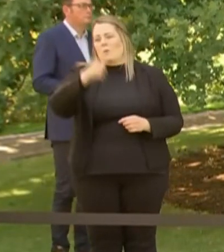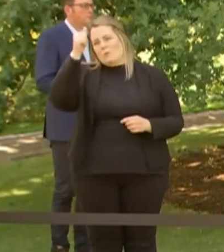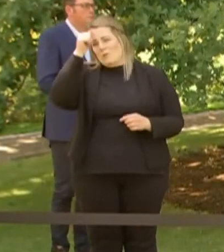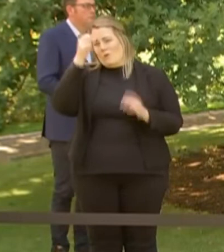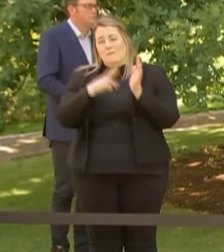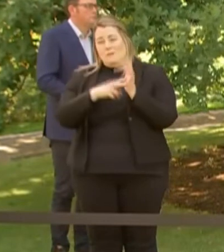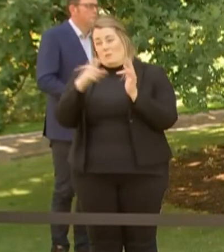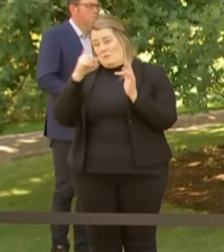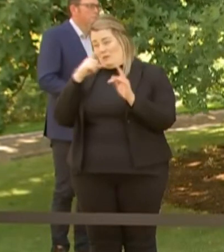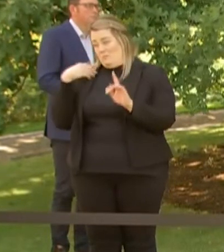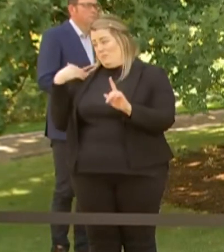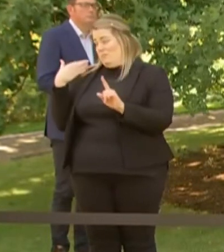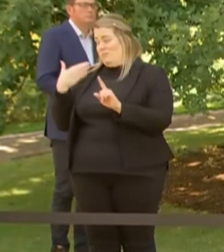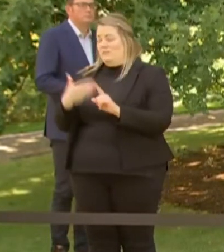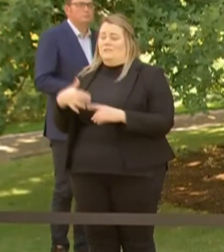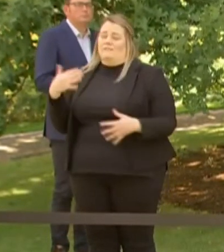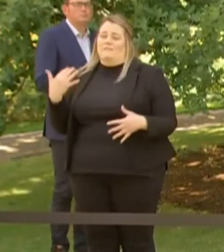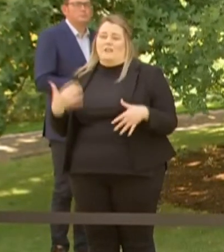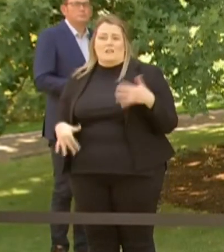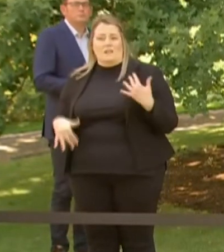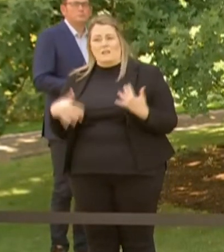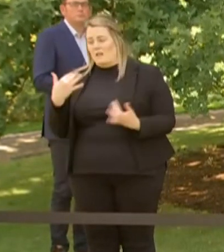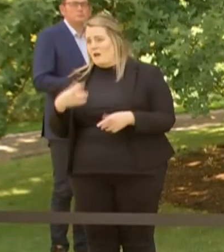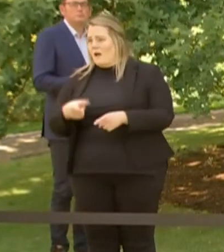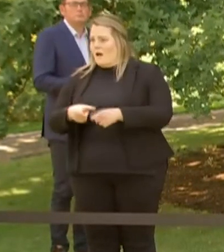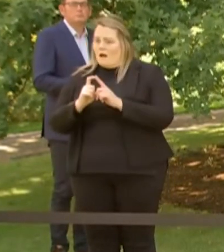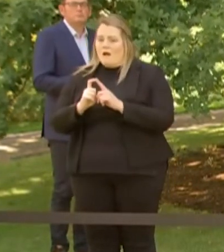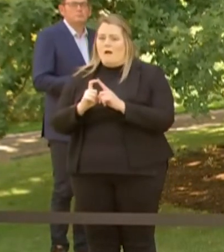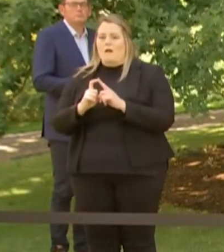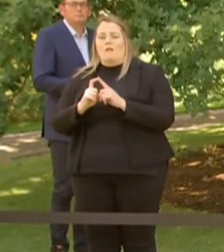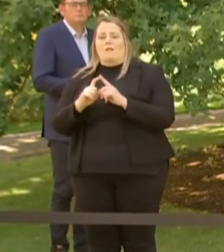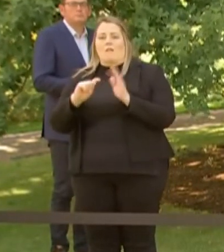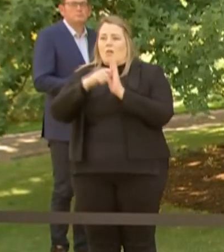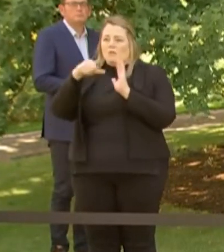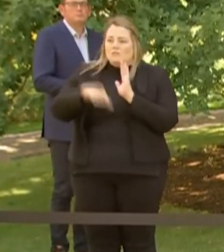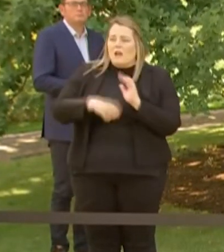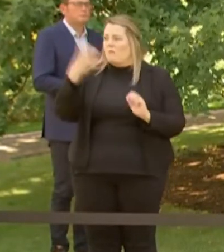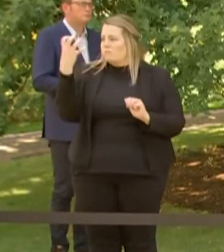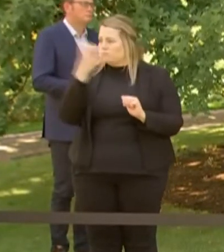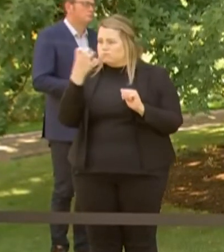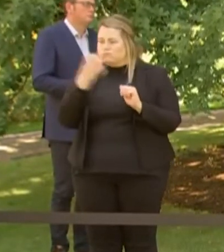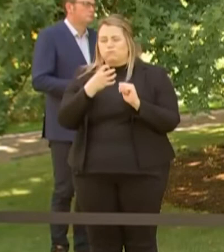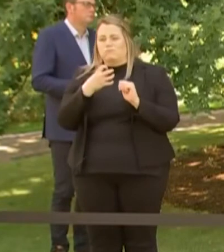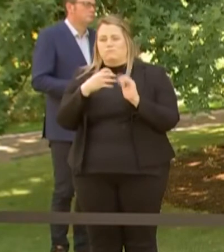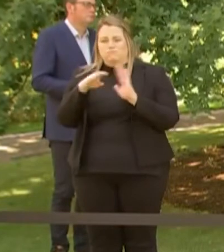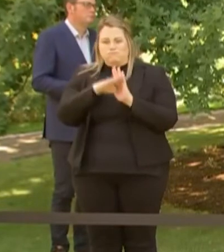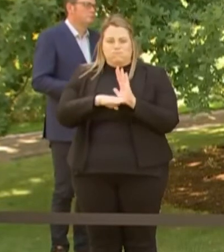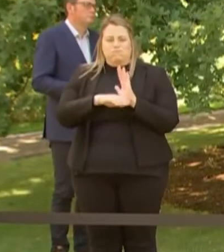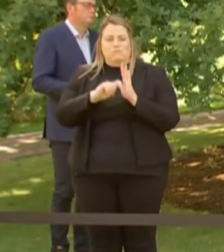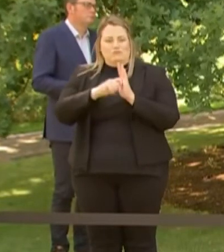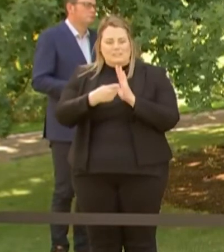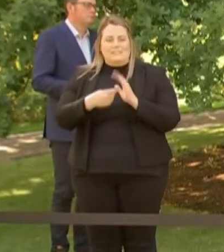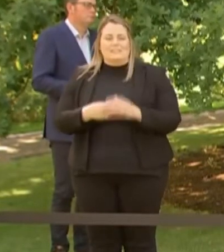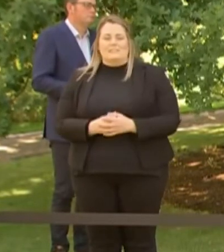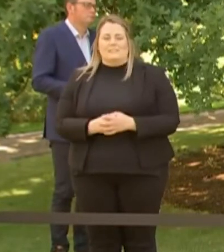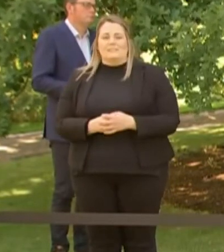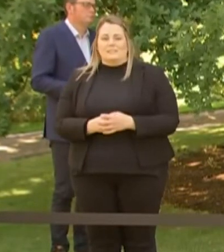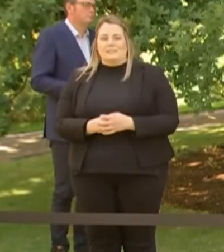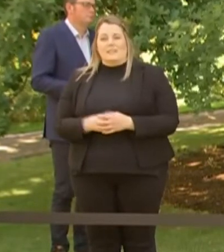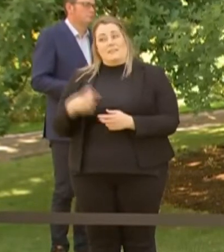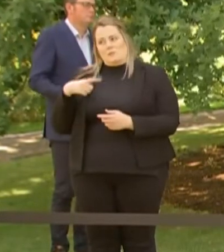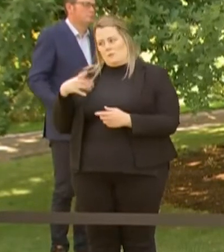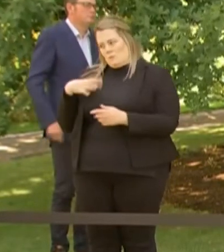hard yards. There is an obligation to try and make sure that we hold on to those hard won outcomes.